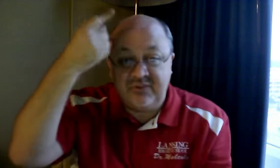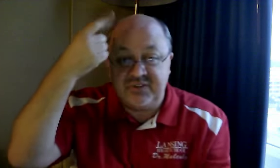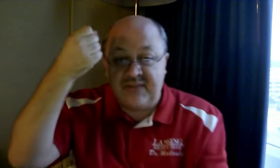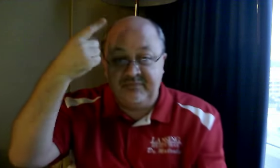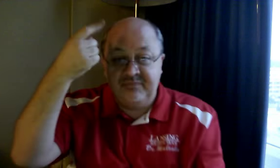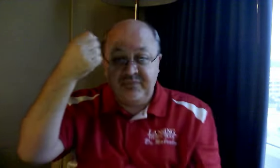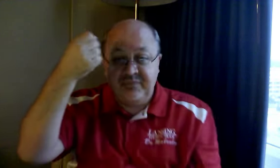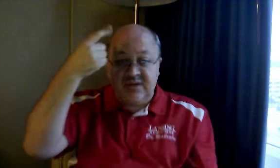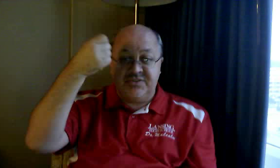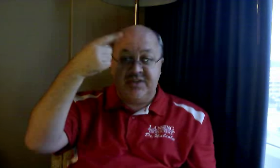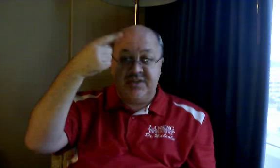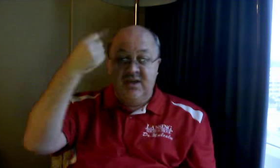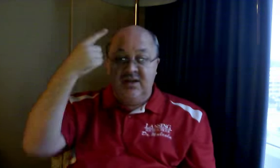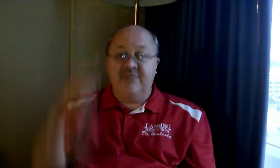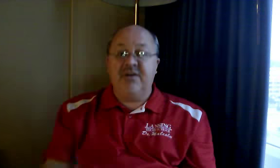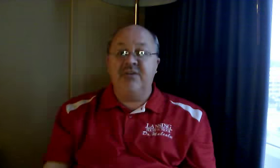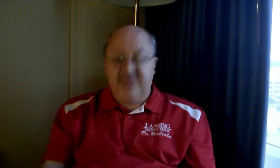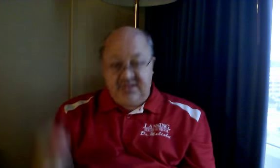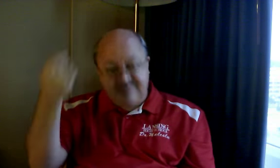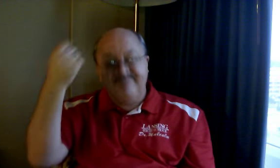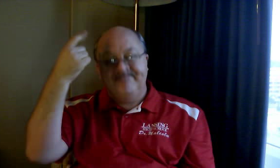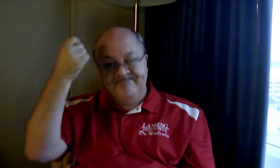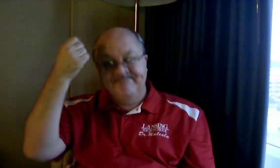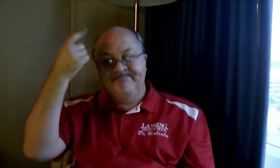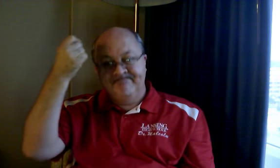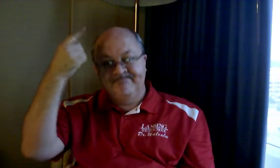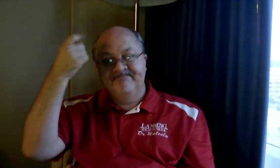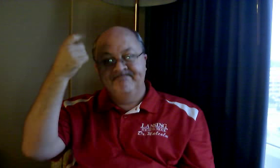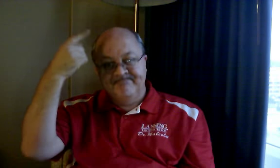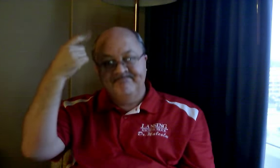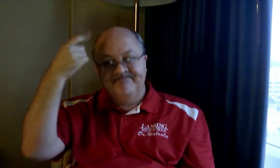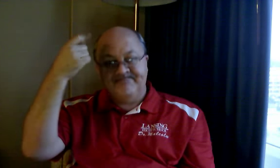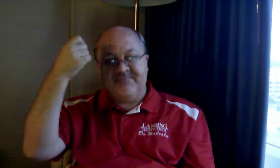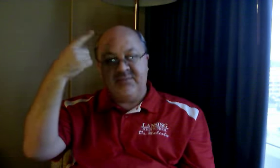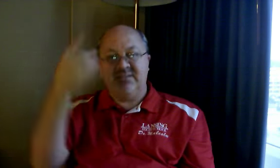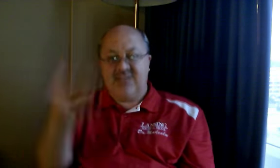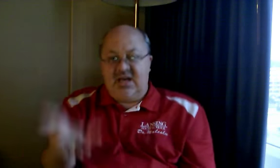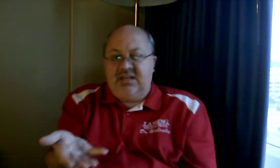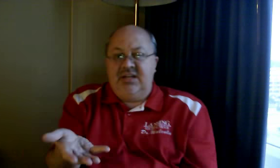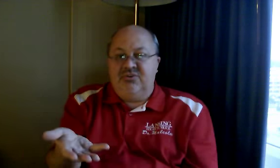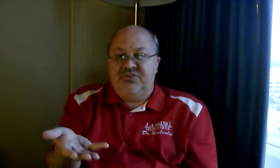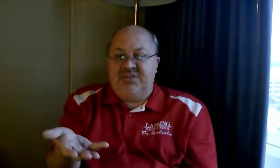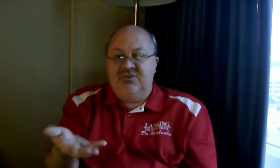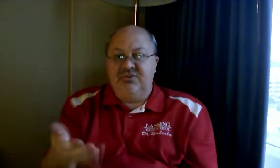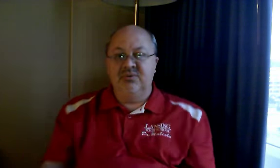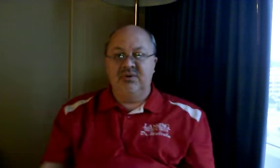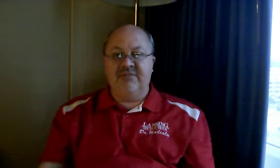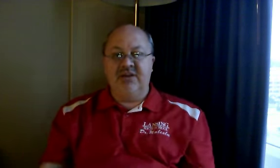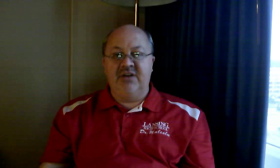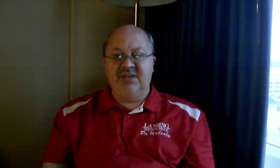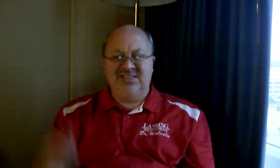Understand. Understand. Now if I do this, that means I can understand you. If I do this,